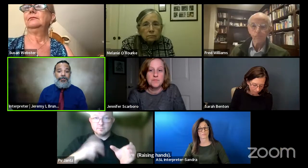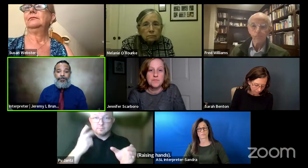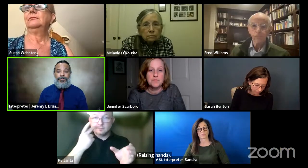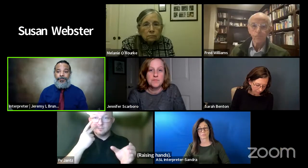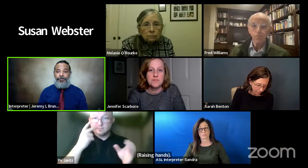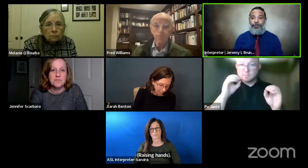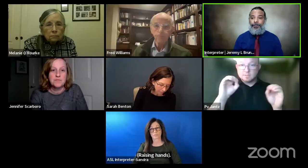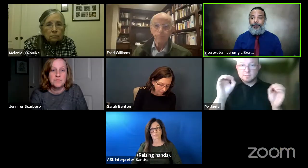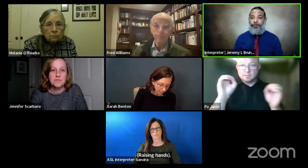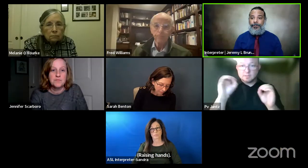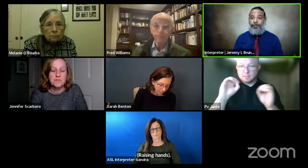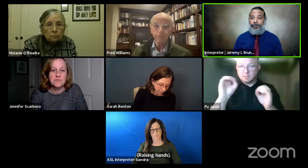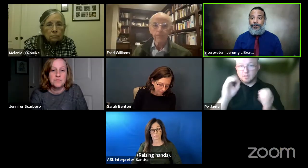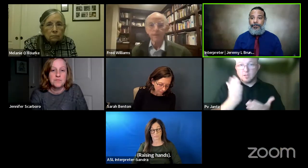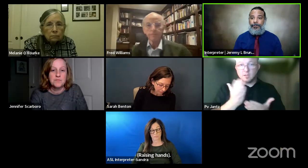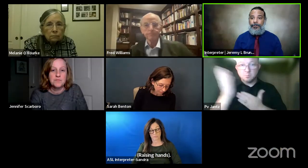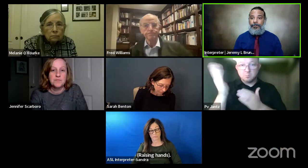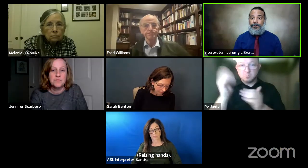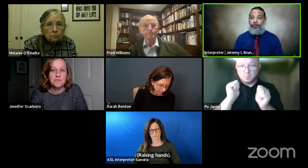Abstentions?